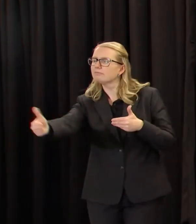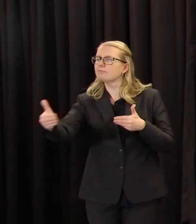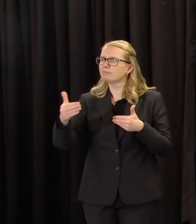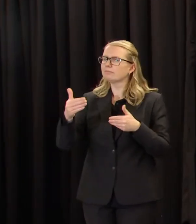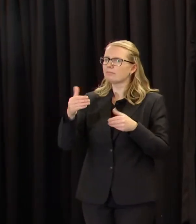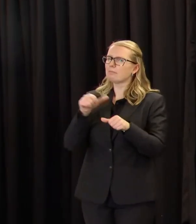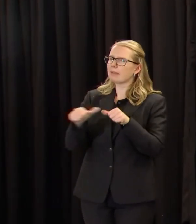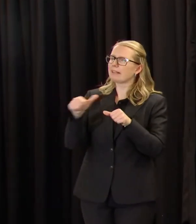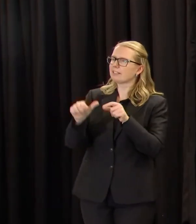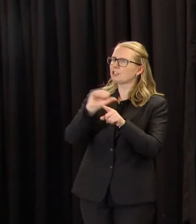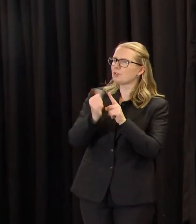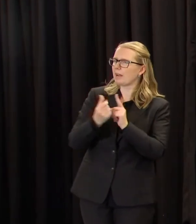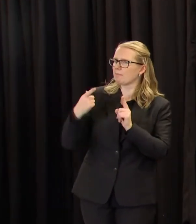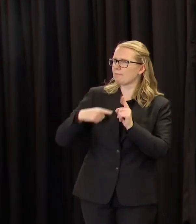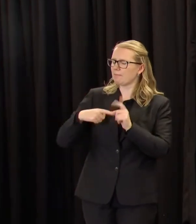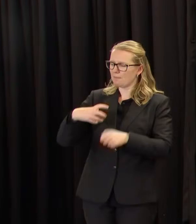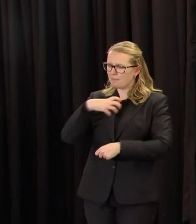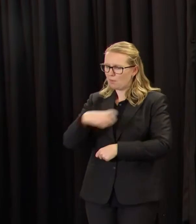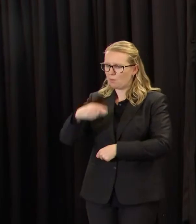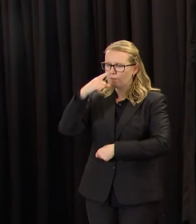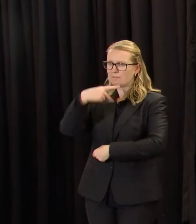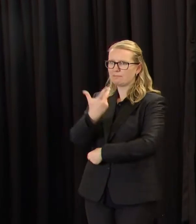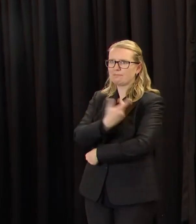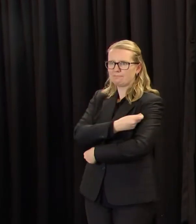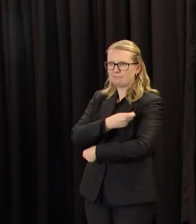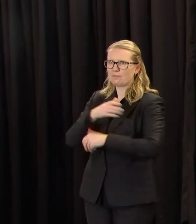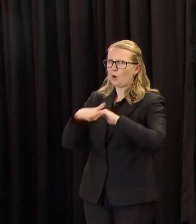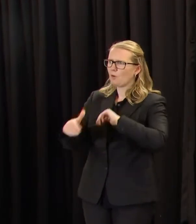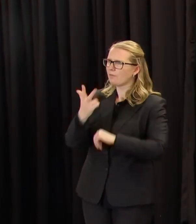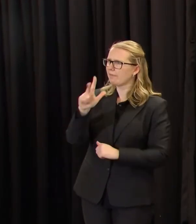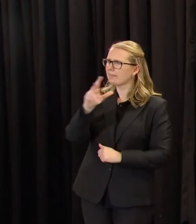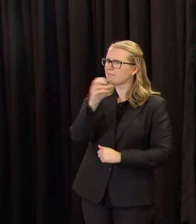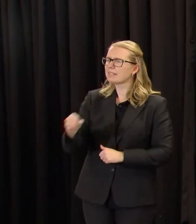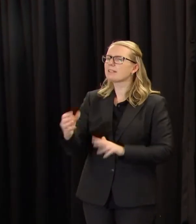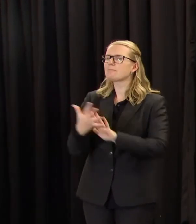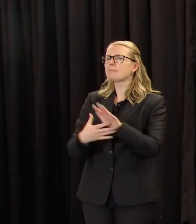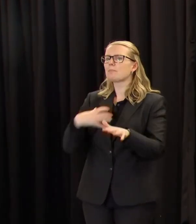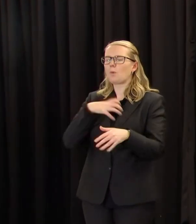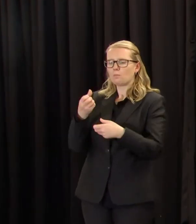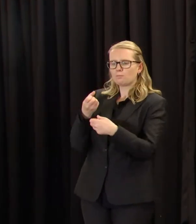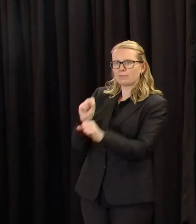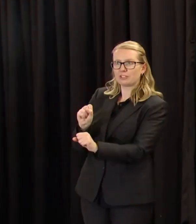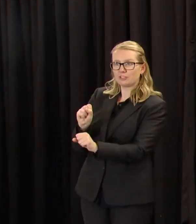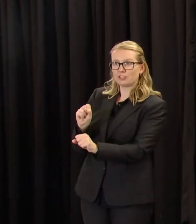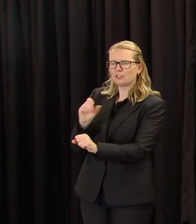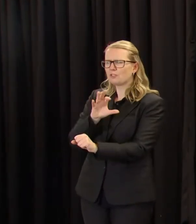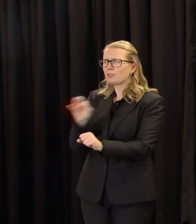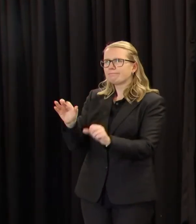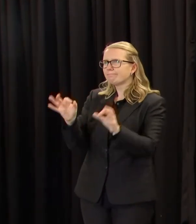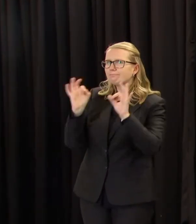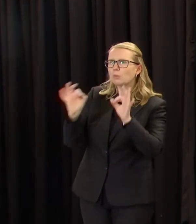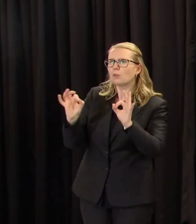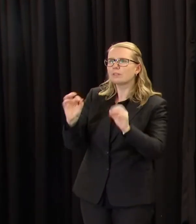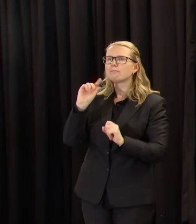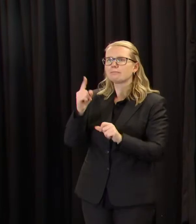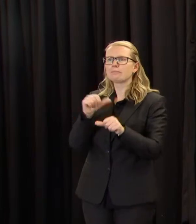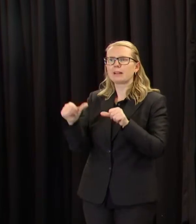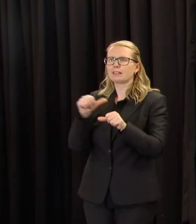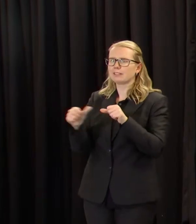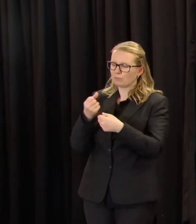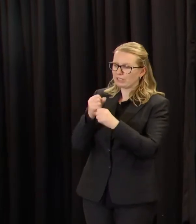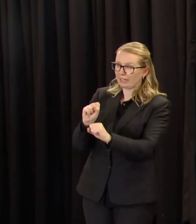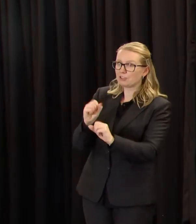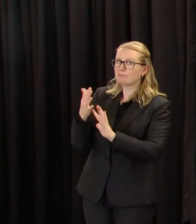circumstances. We are vaccinated at those record high levels. That gives us protection. It's not absolute, but it gives us protection, and it means that we